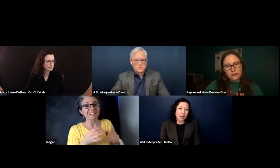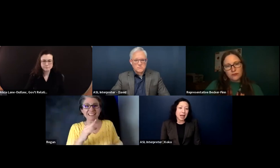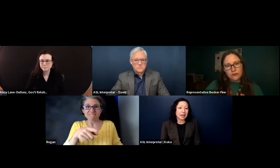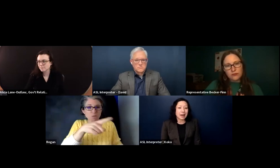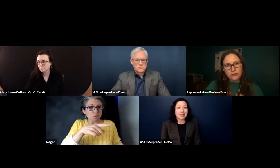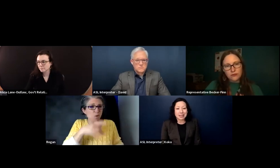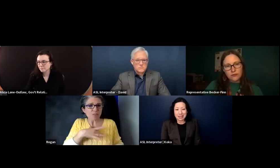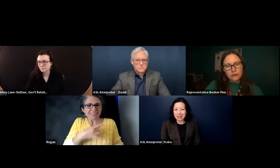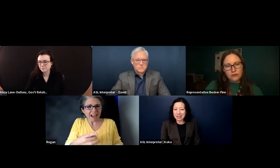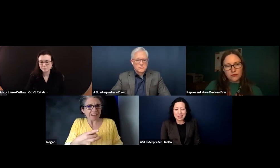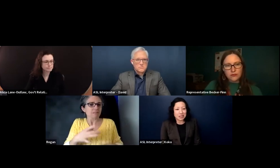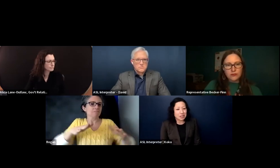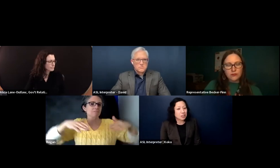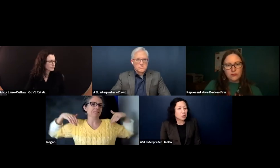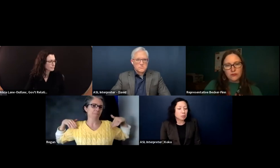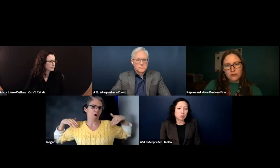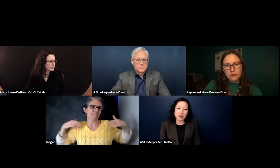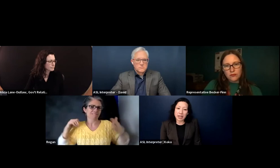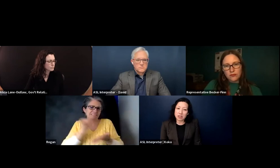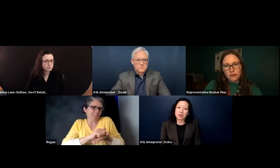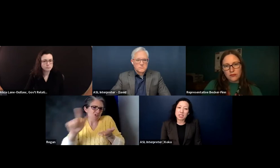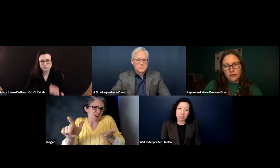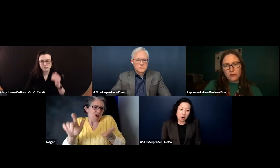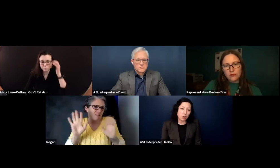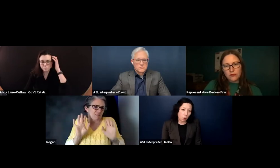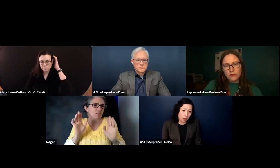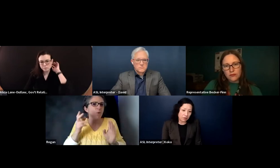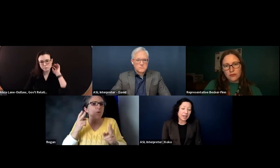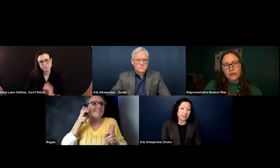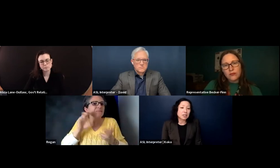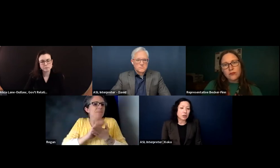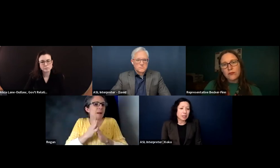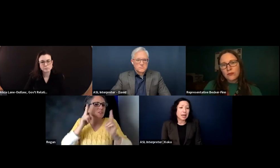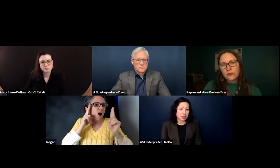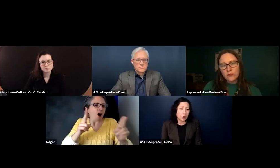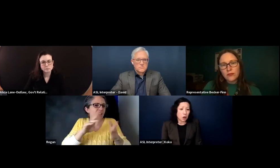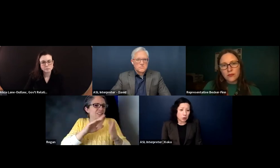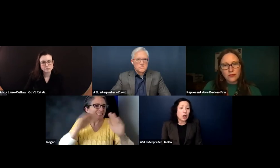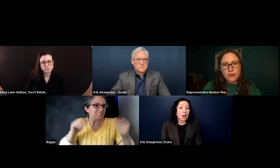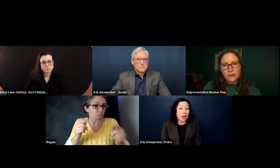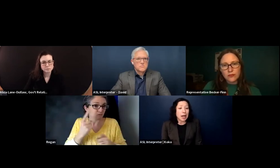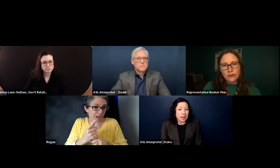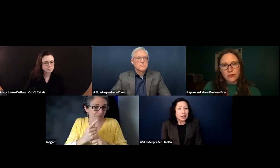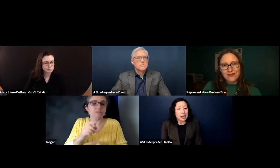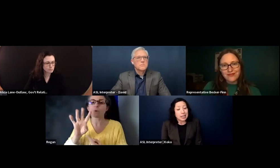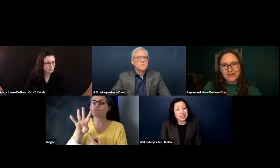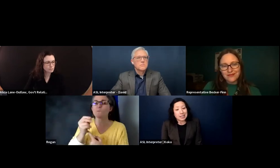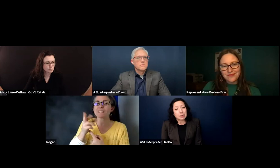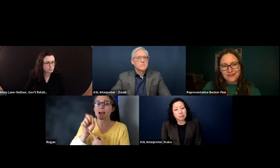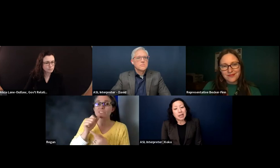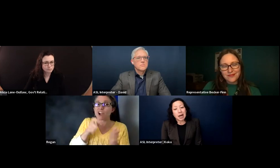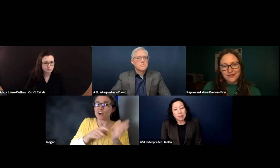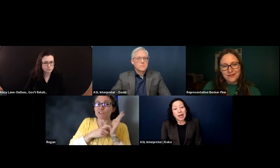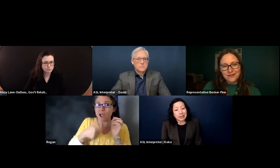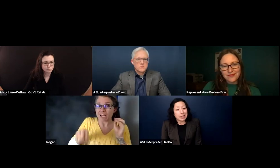well, and not just providing services that aren't qualified. And so that's all.